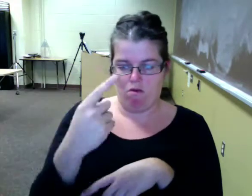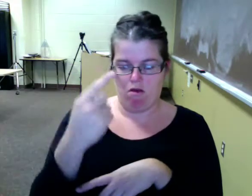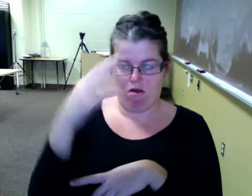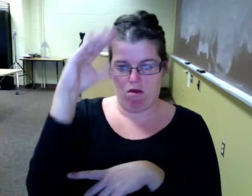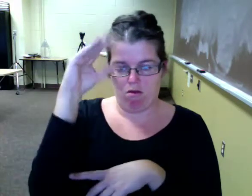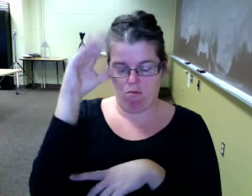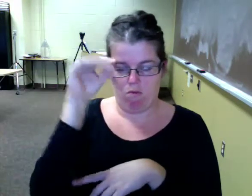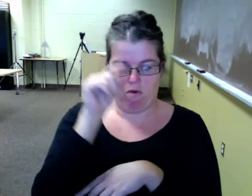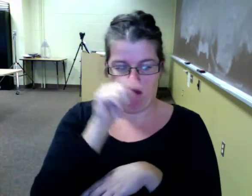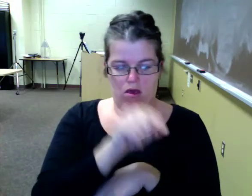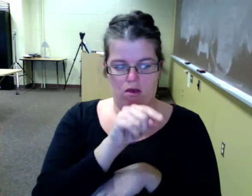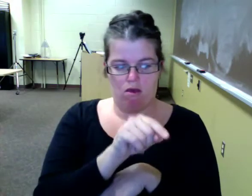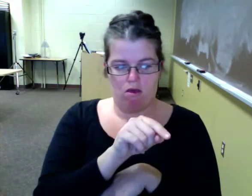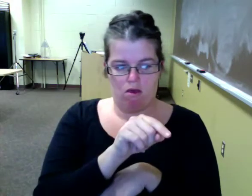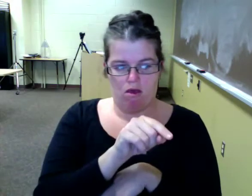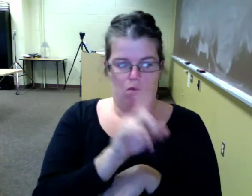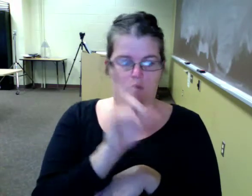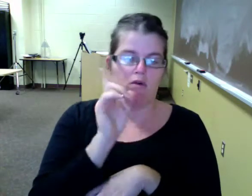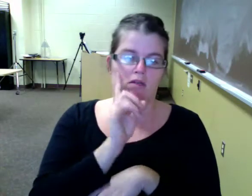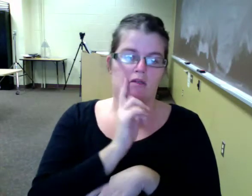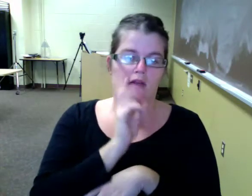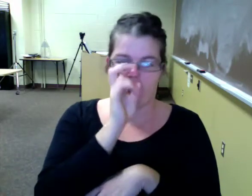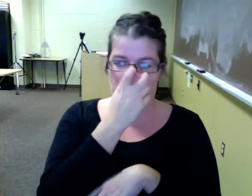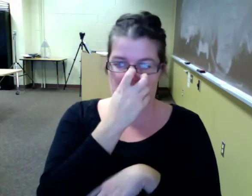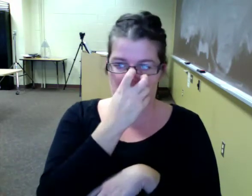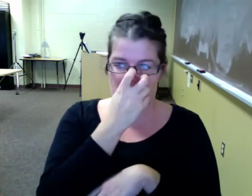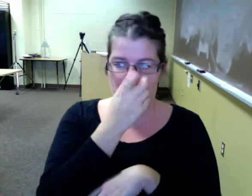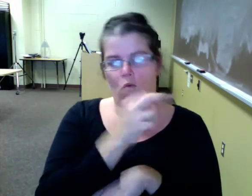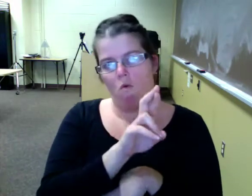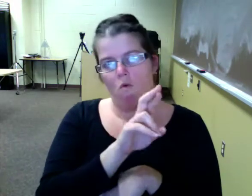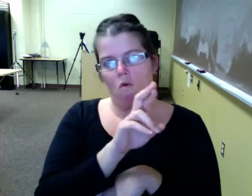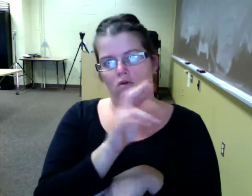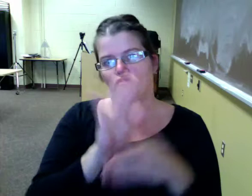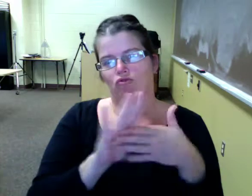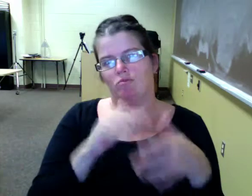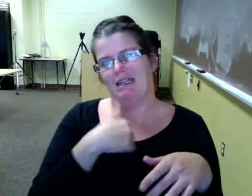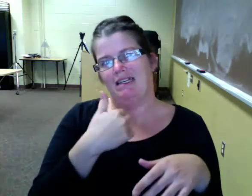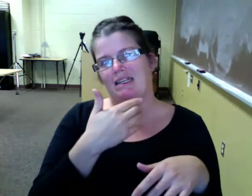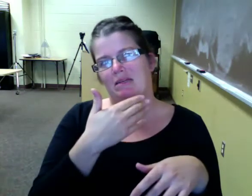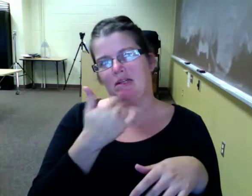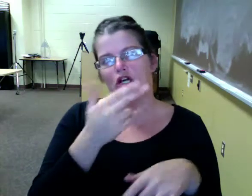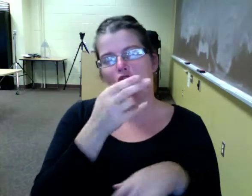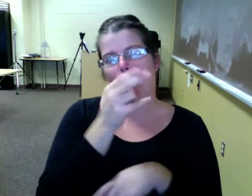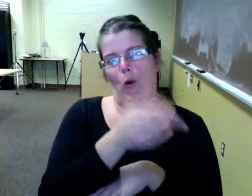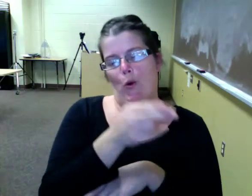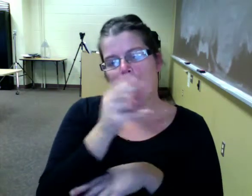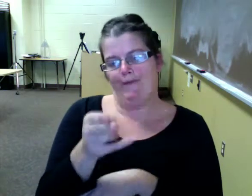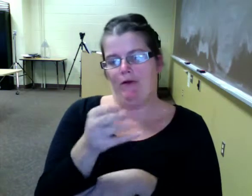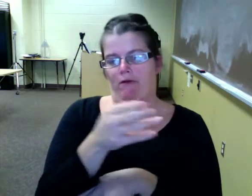uh, well, he was deaf-blind or hard of hearing and blind. I think that's really the proper expression.